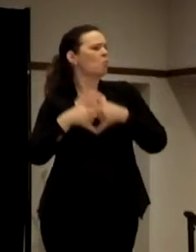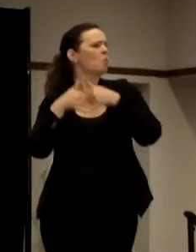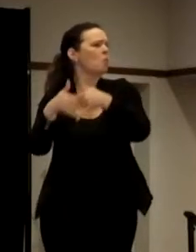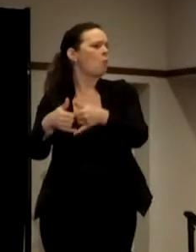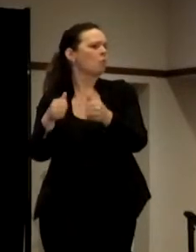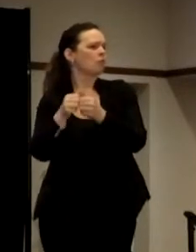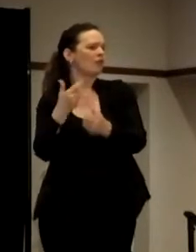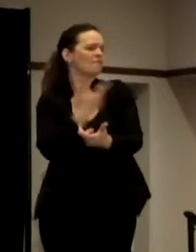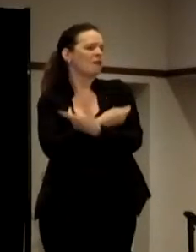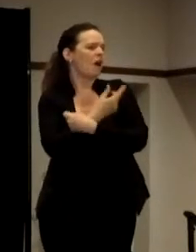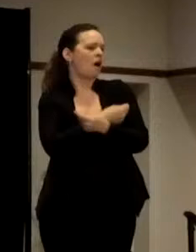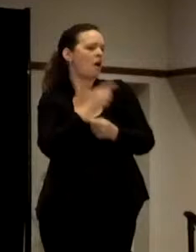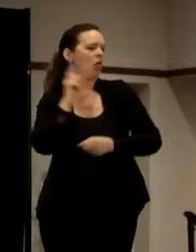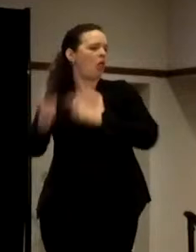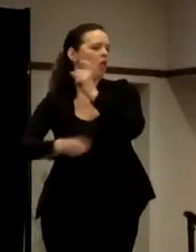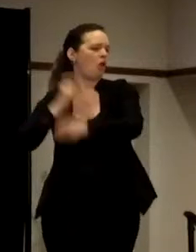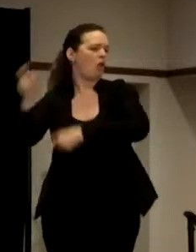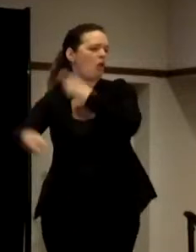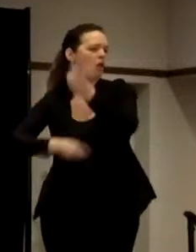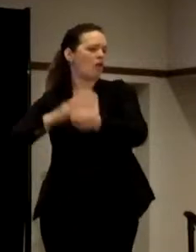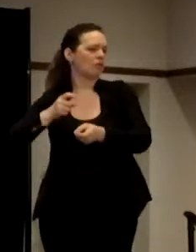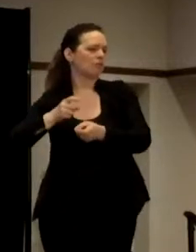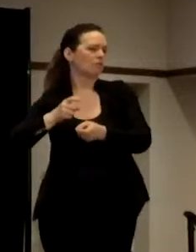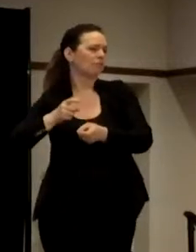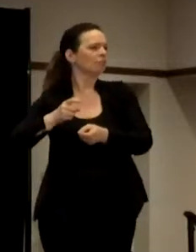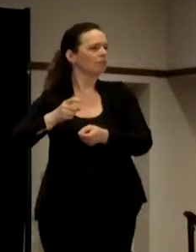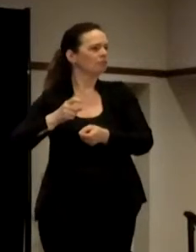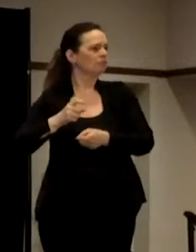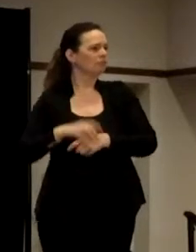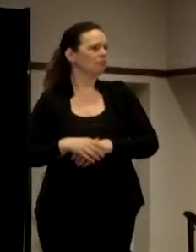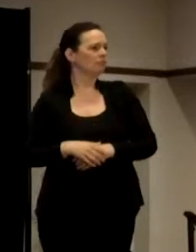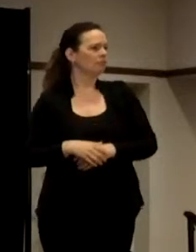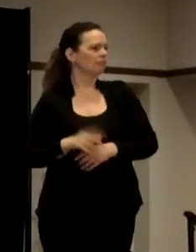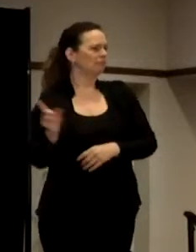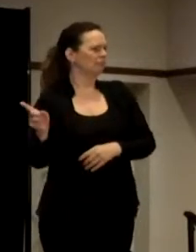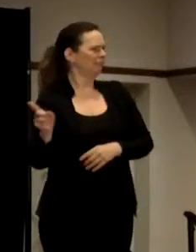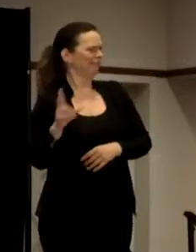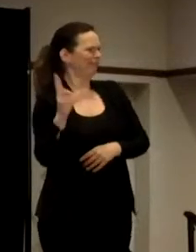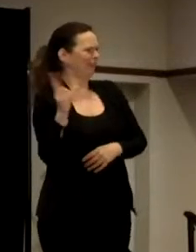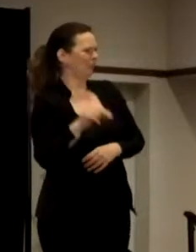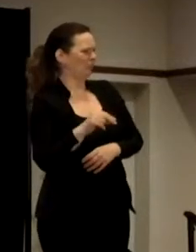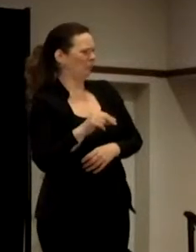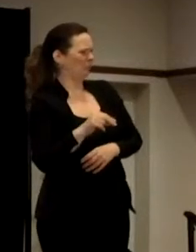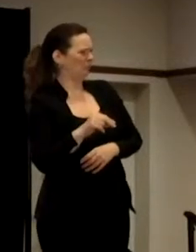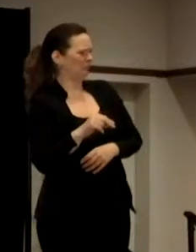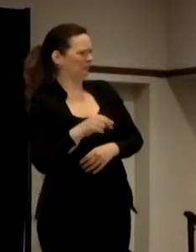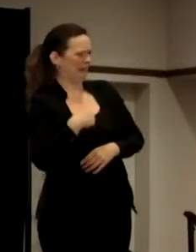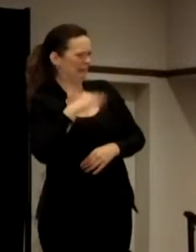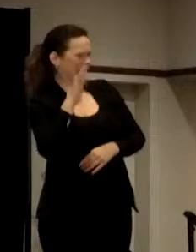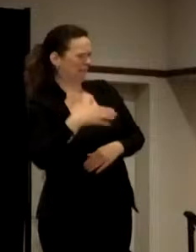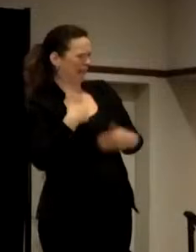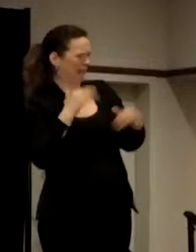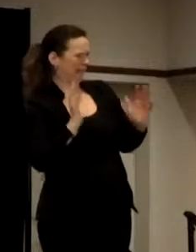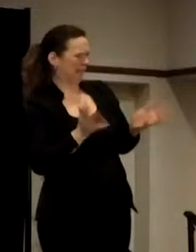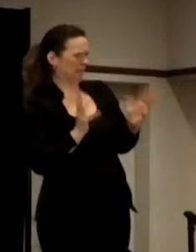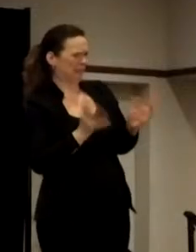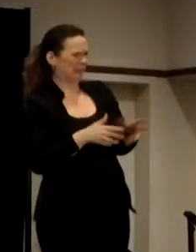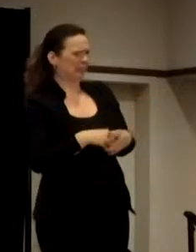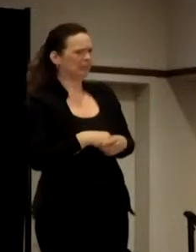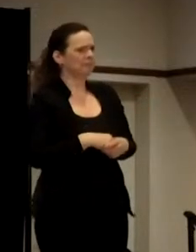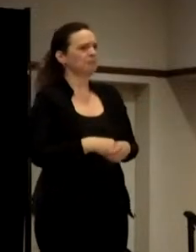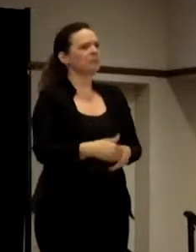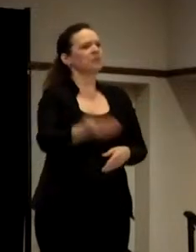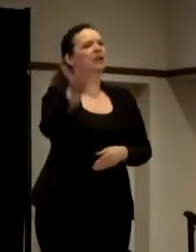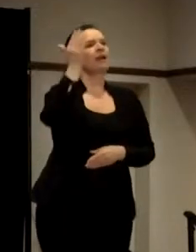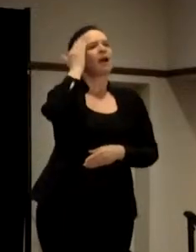Larry. I saw the reports. I've talked to my colleagues. I do know calls were made. Different folks took the calls different